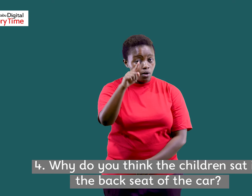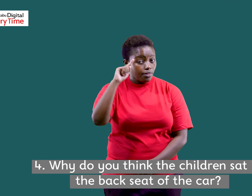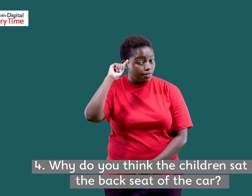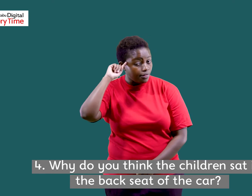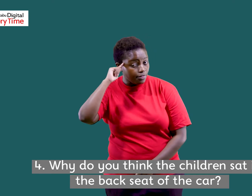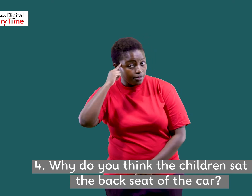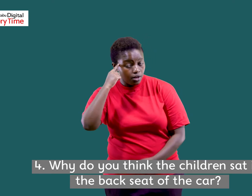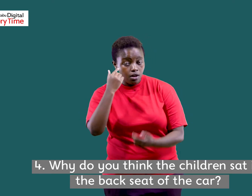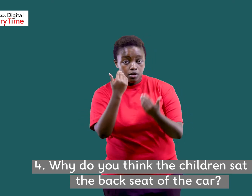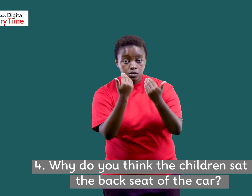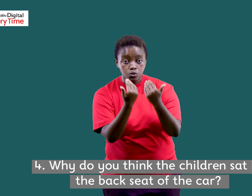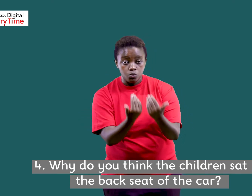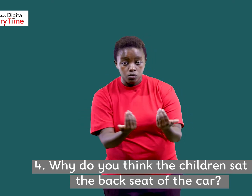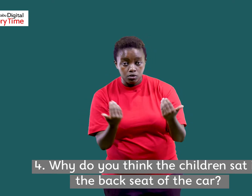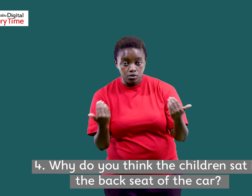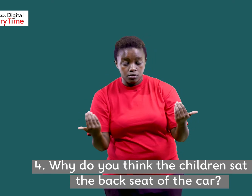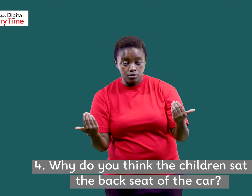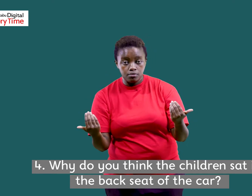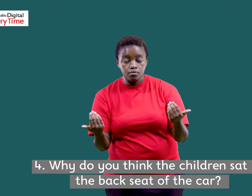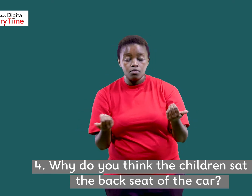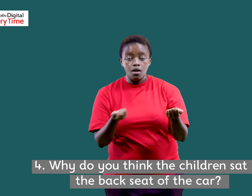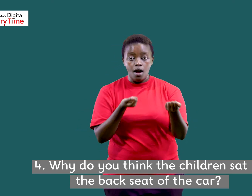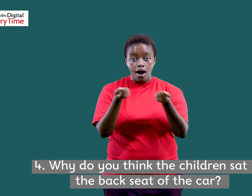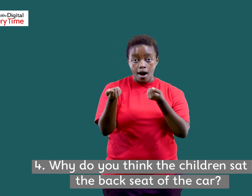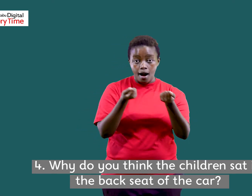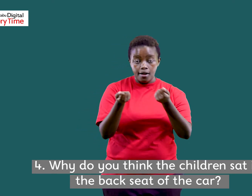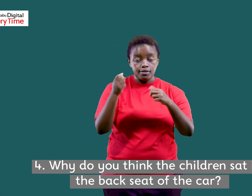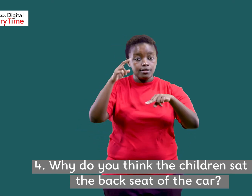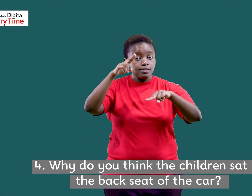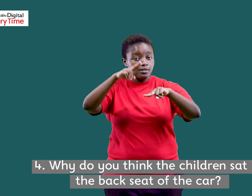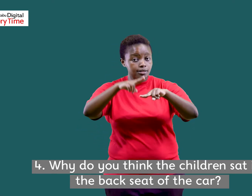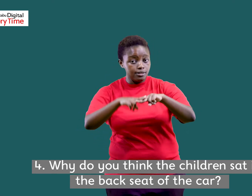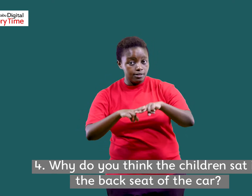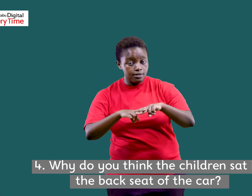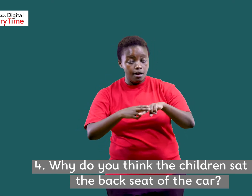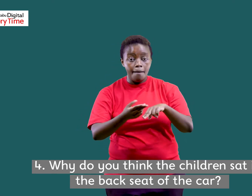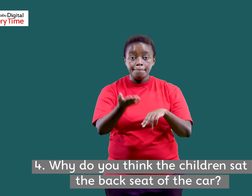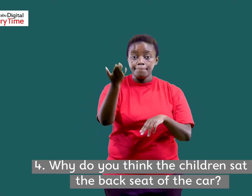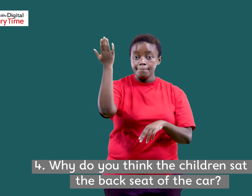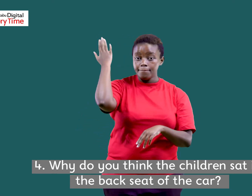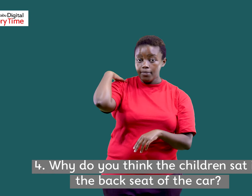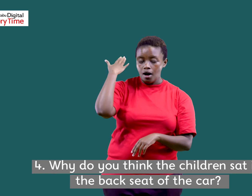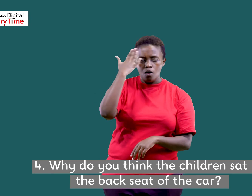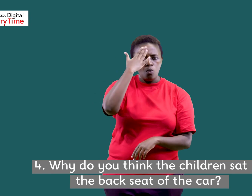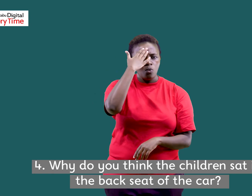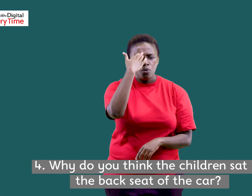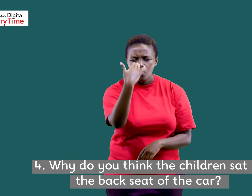Number four, why do you think the children sat in the back seat of the car?